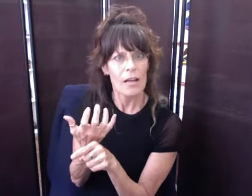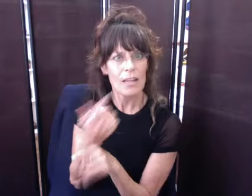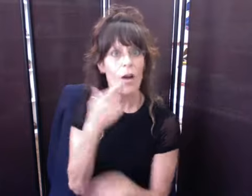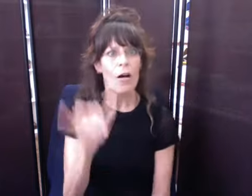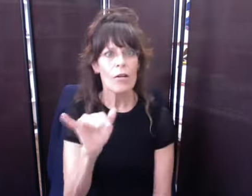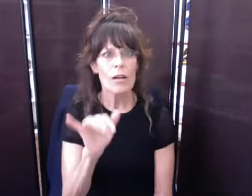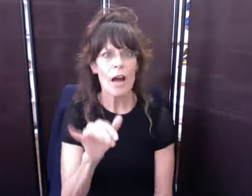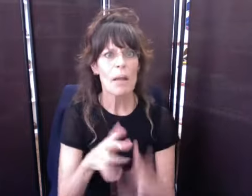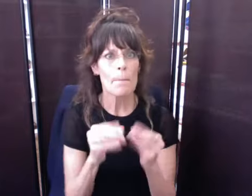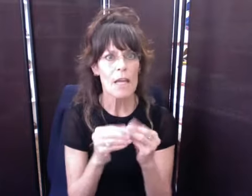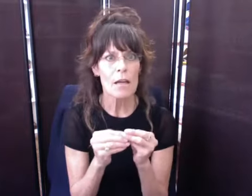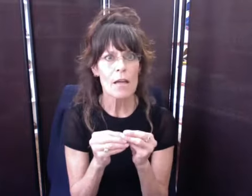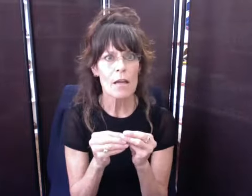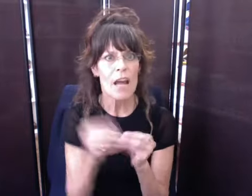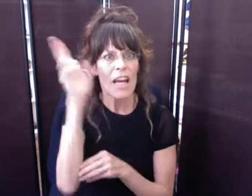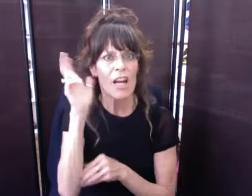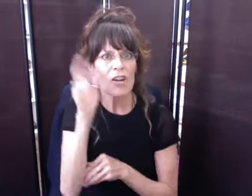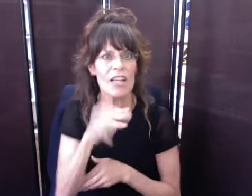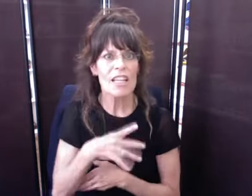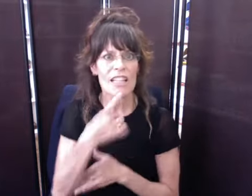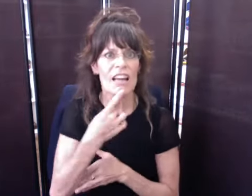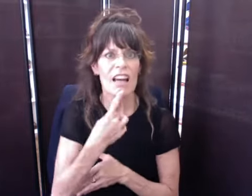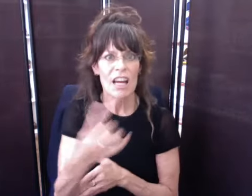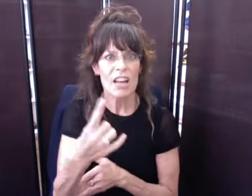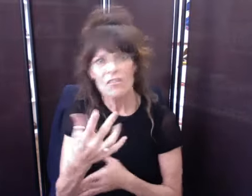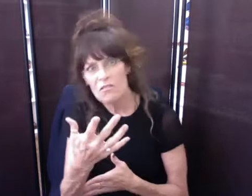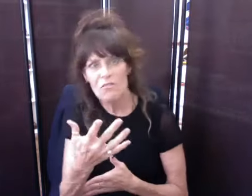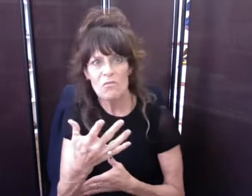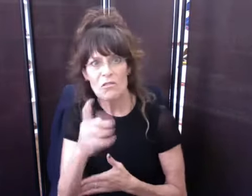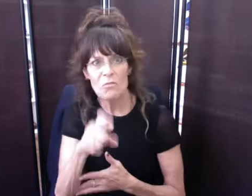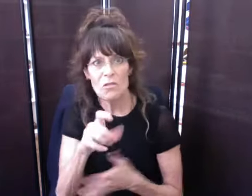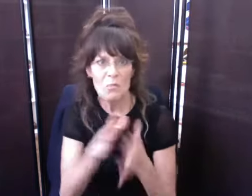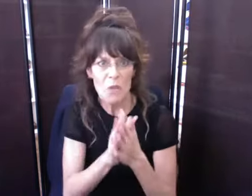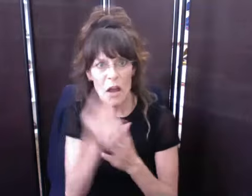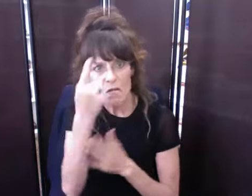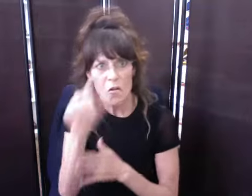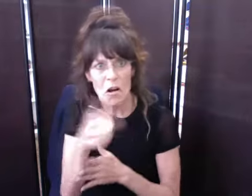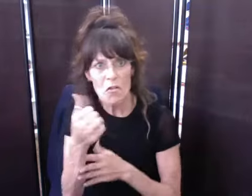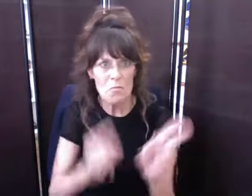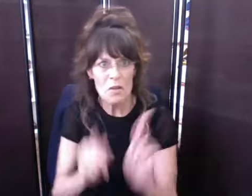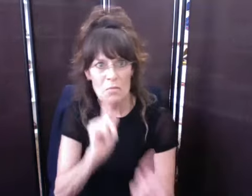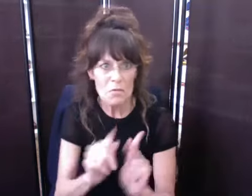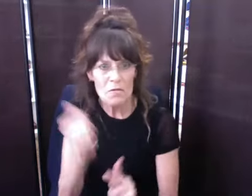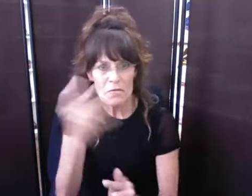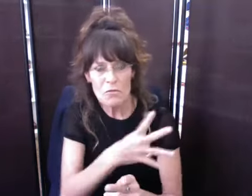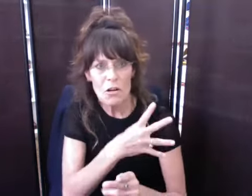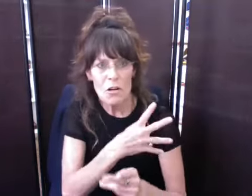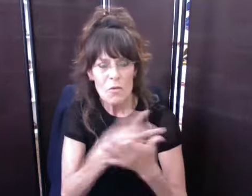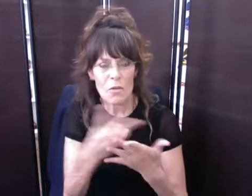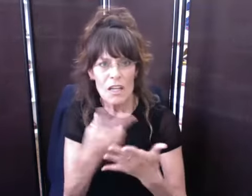one time and I heard this lady say that there's this deal and you're supposed to pray for someone that you resent for a couple of weeks and then the resentment magically goes away.